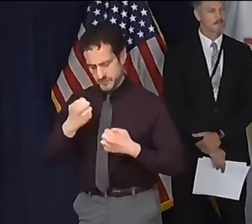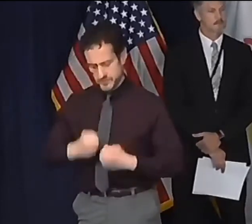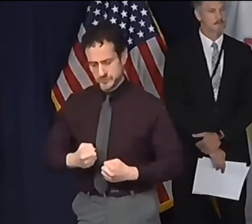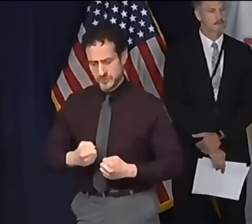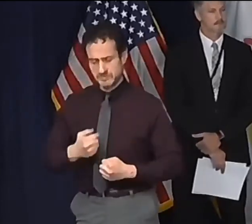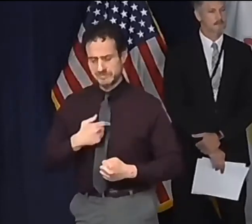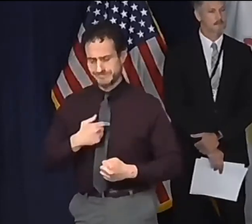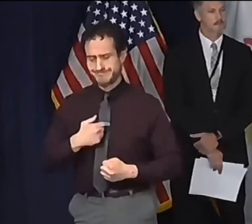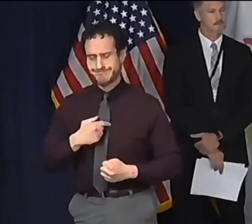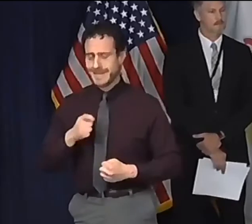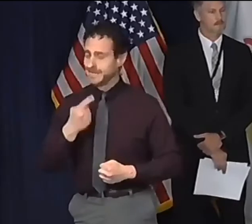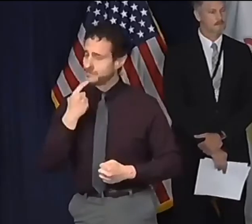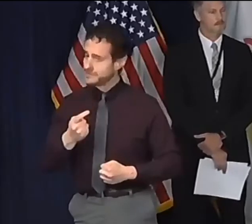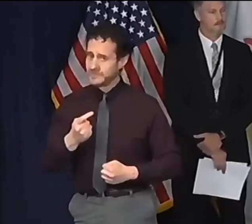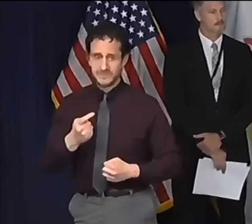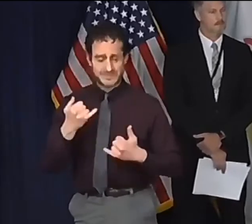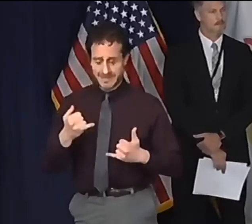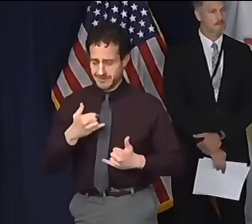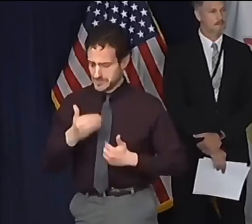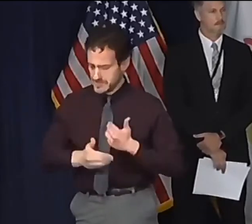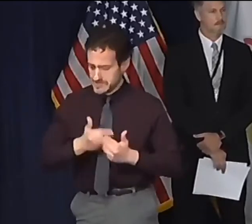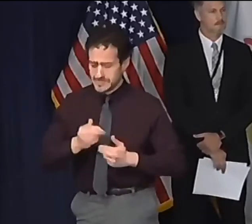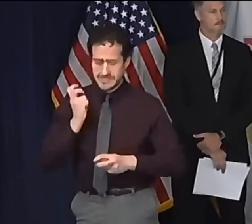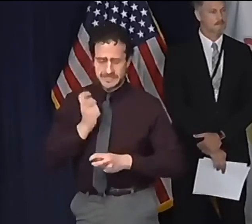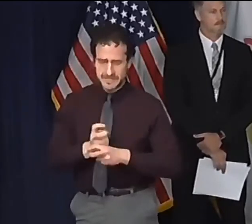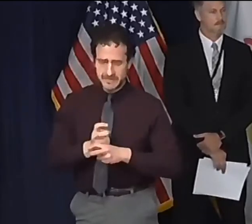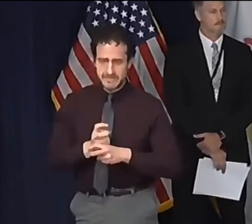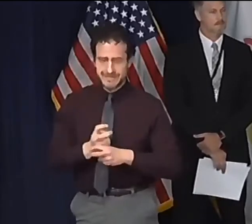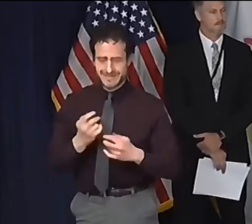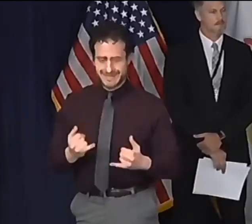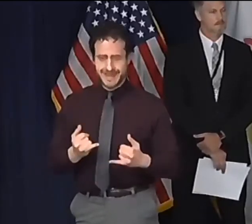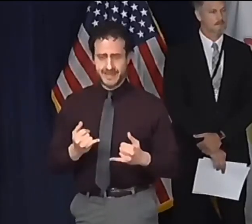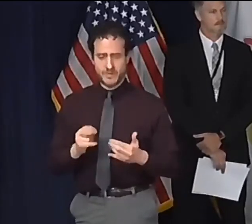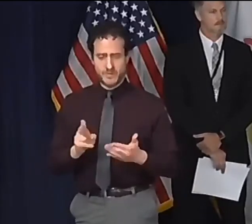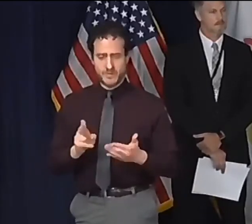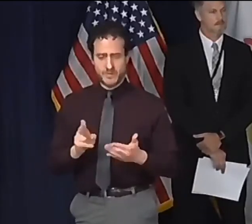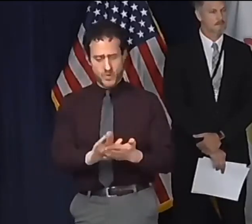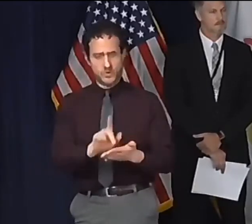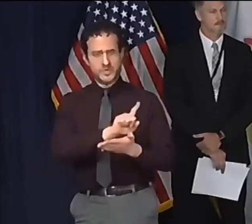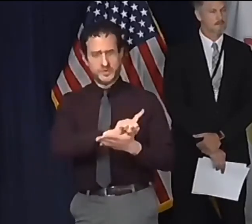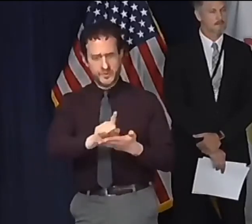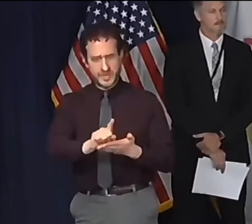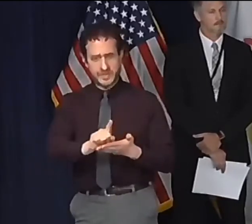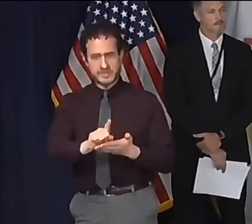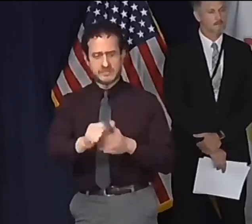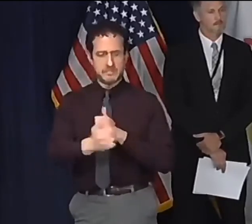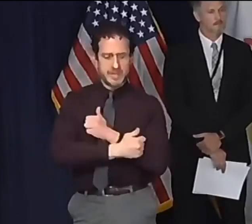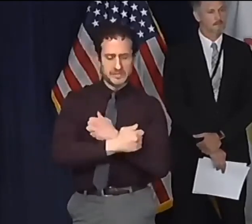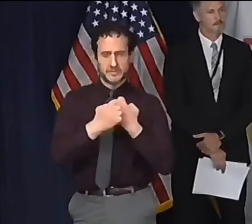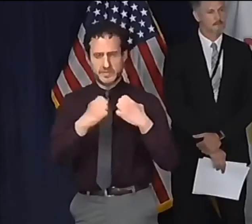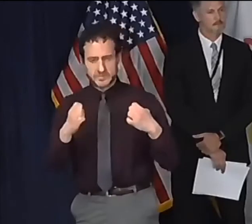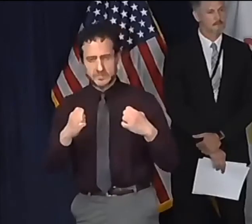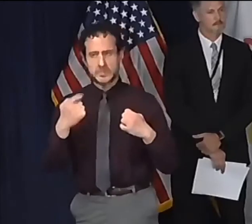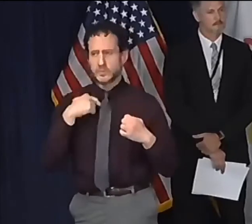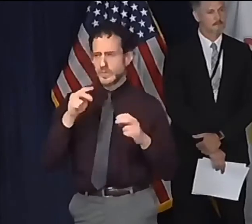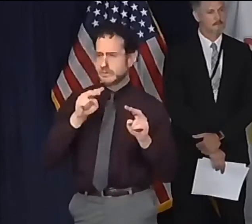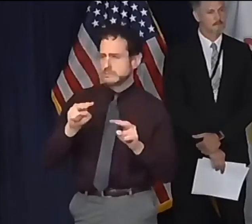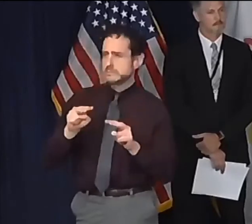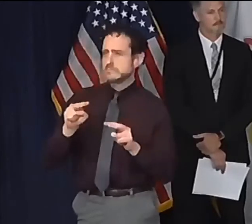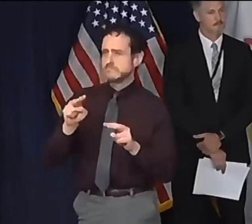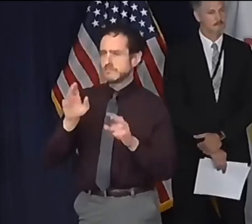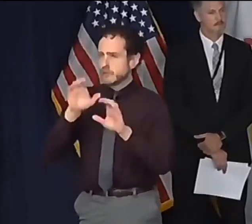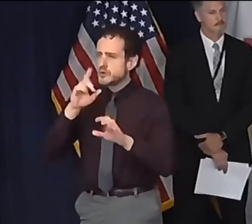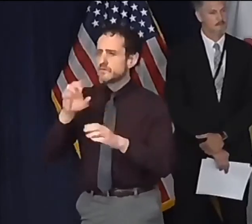and you know, during this Holy Week gives us an opportunity to look elsewhere for our strength